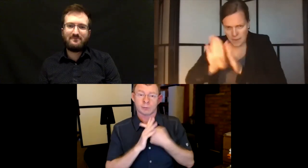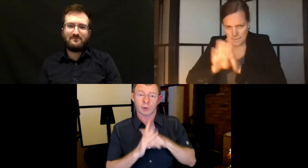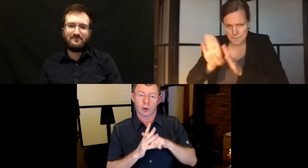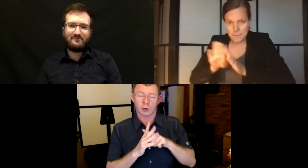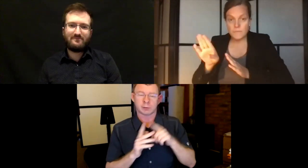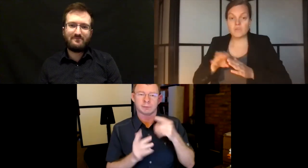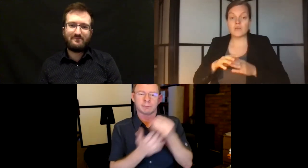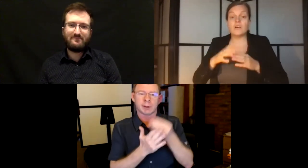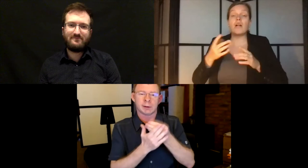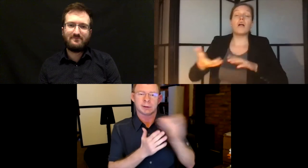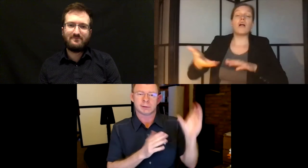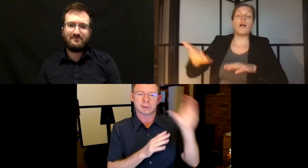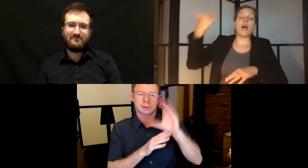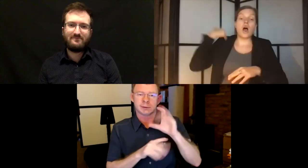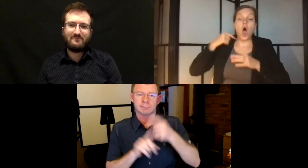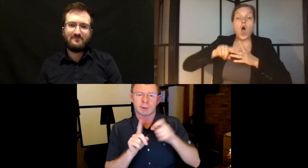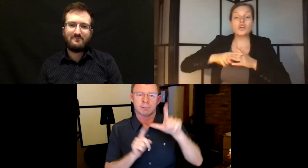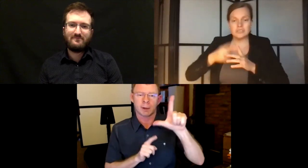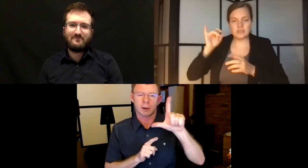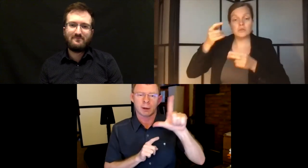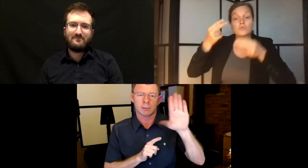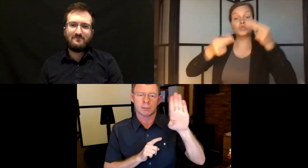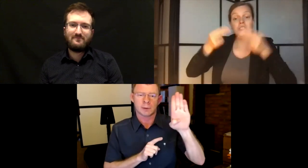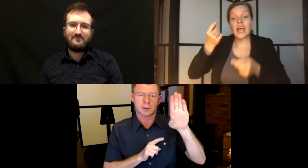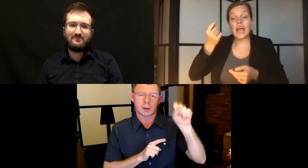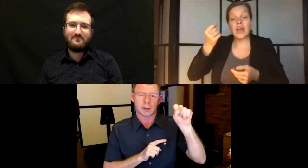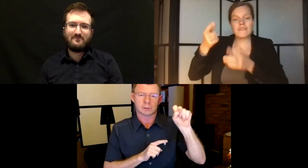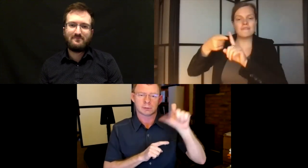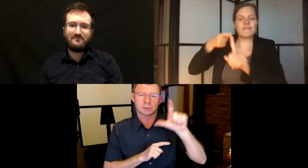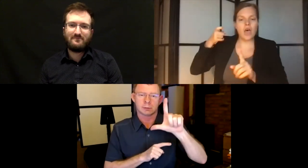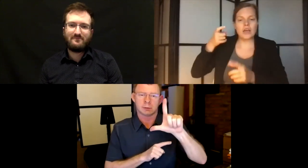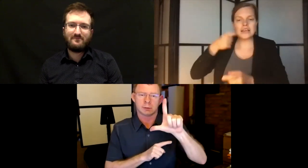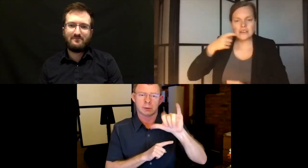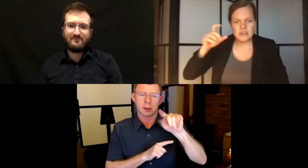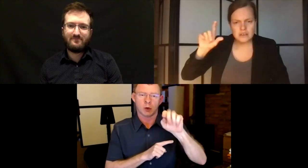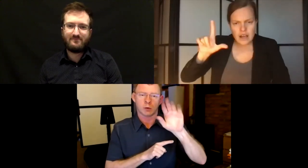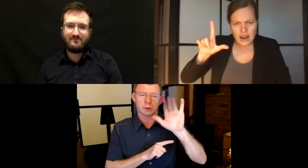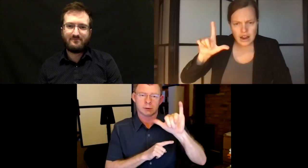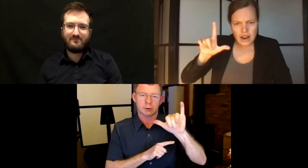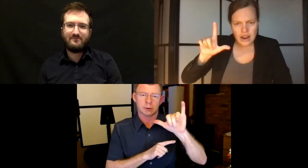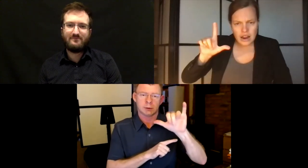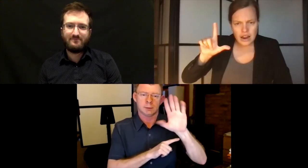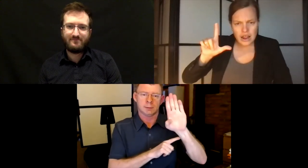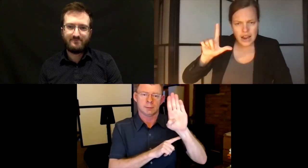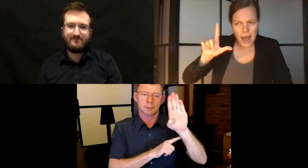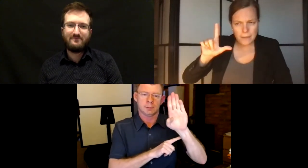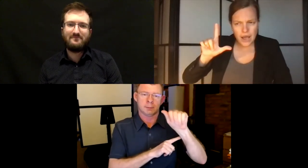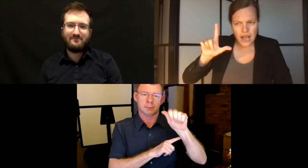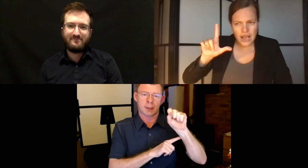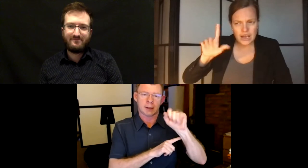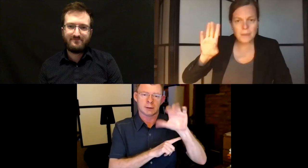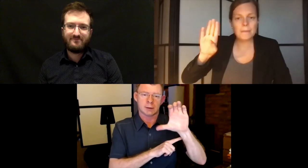have been developed. But initially, the funding came from LBS, which stands for Literacy Basic Skills.